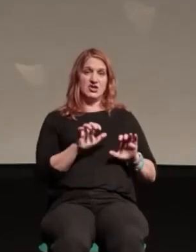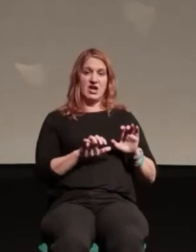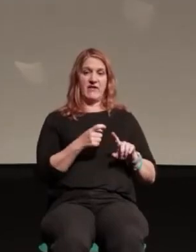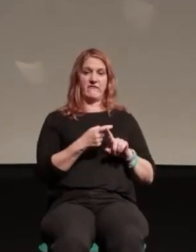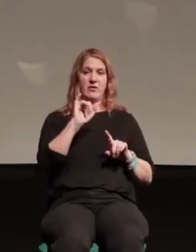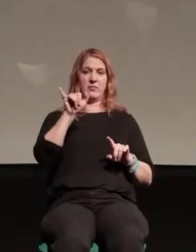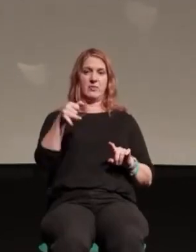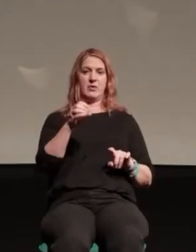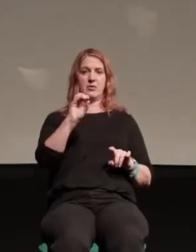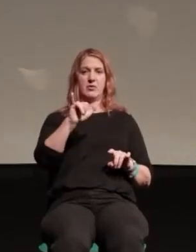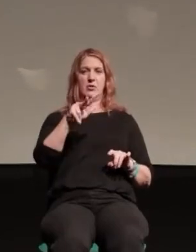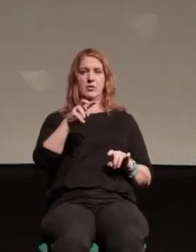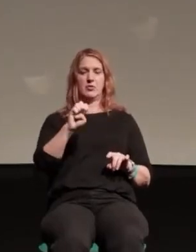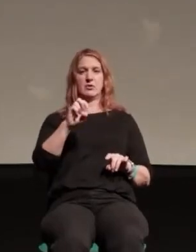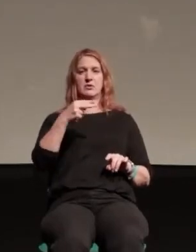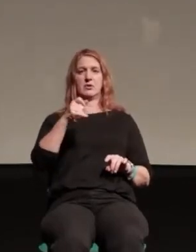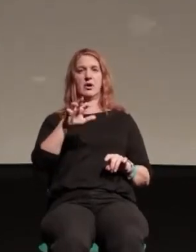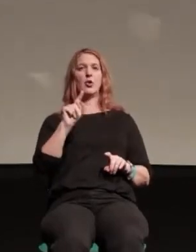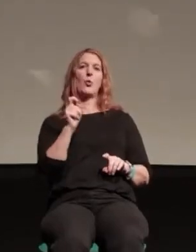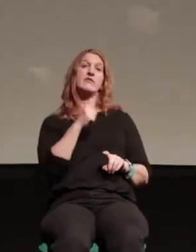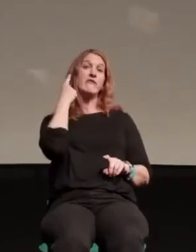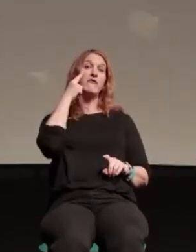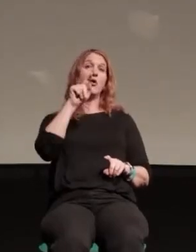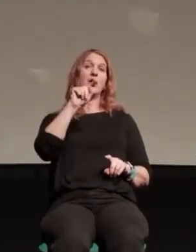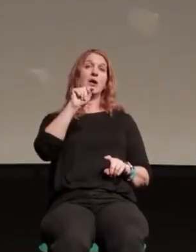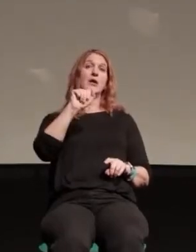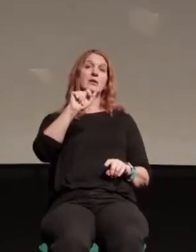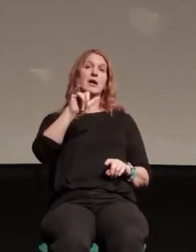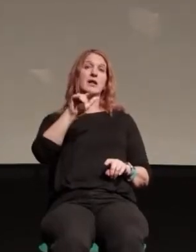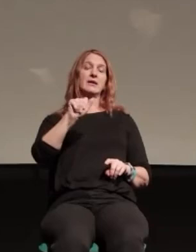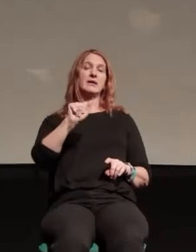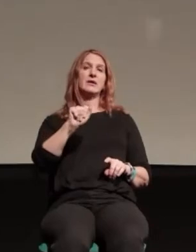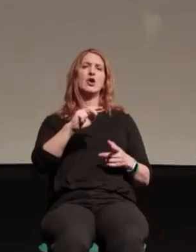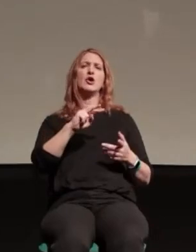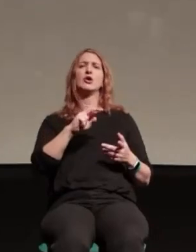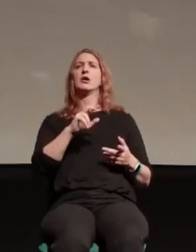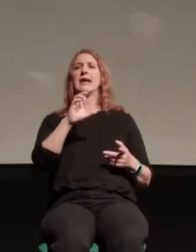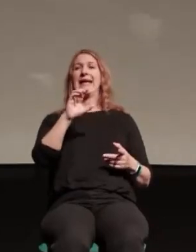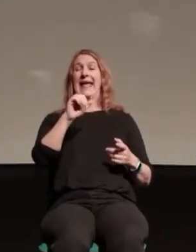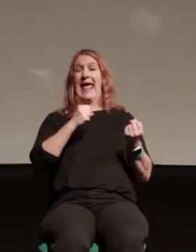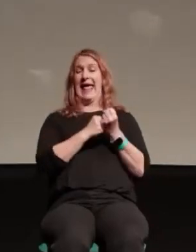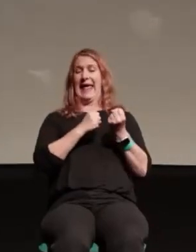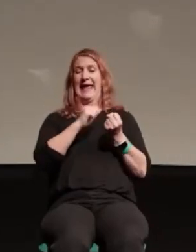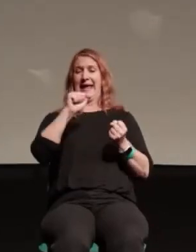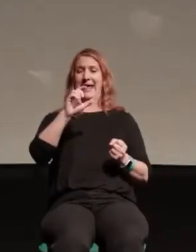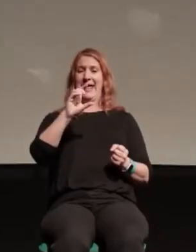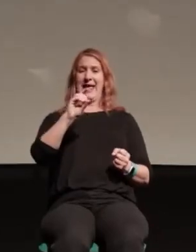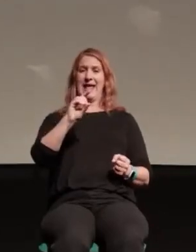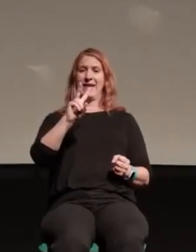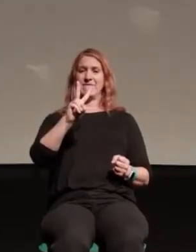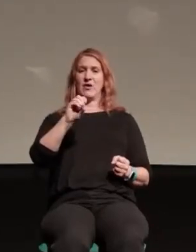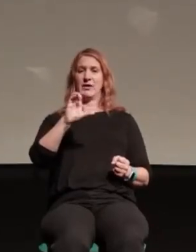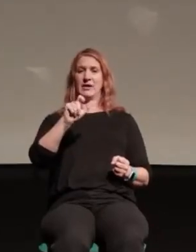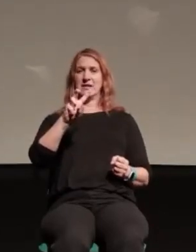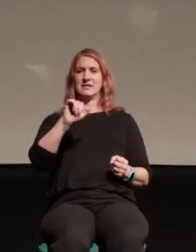Joyce Hart, question for Talia. How would you define advocacy in a way that is